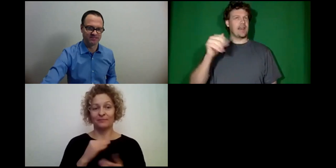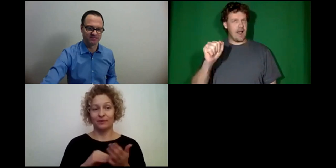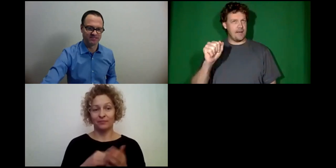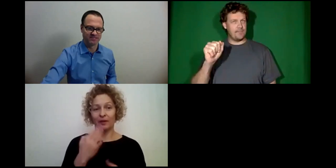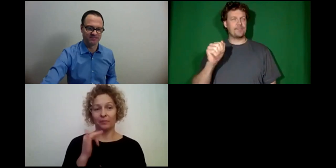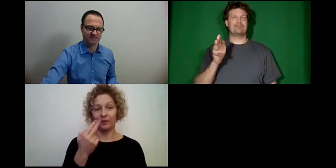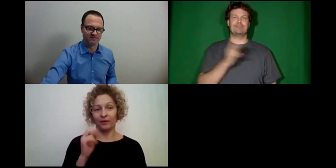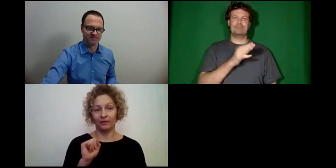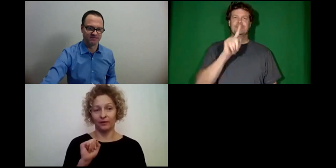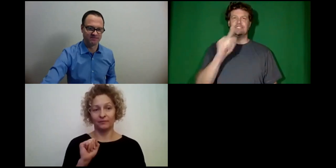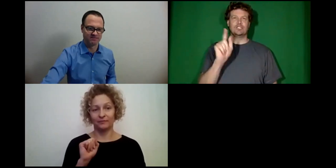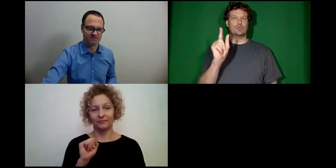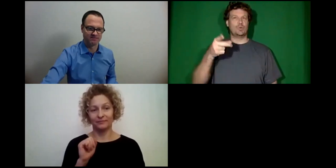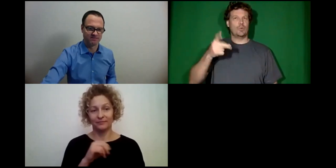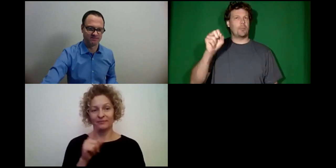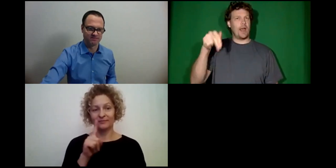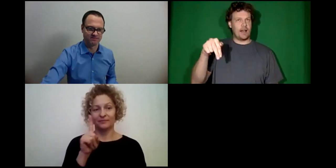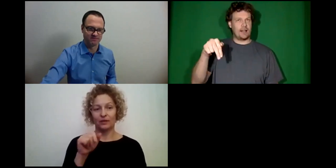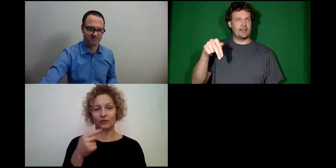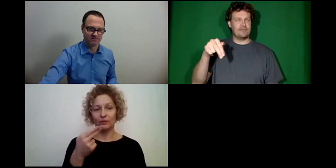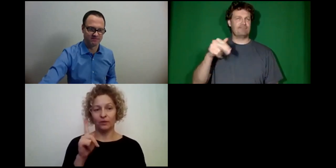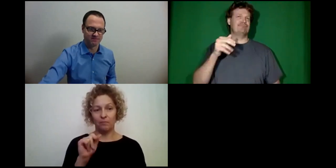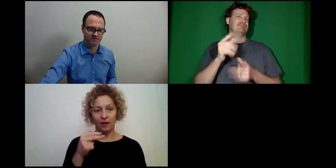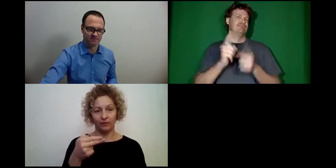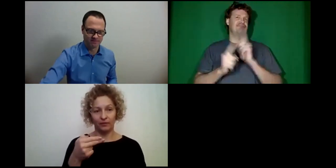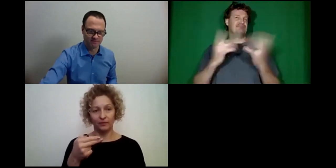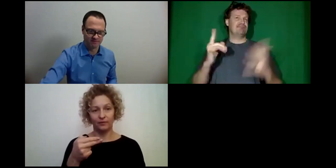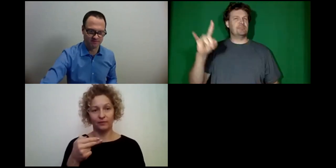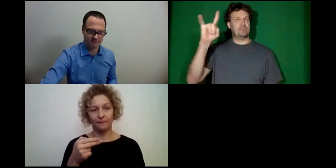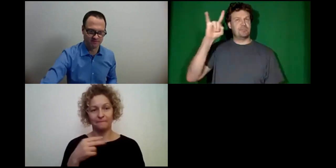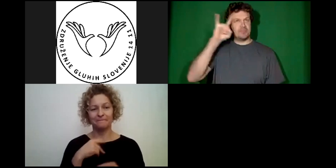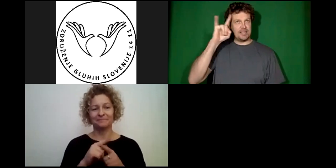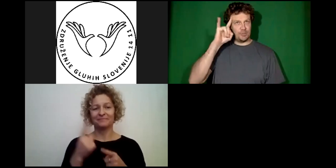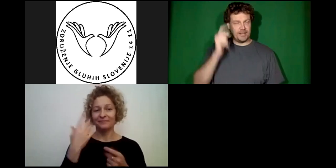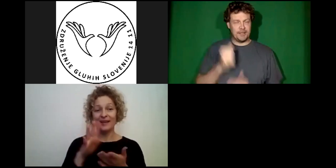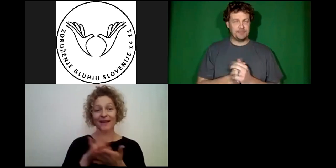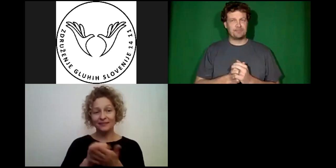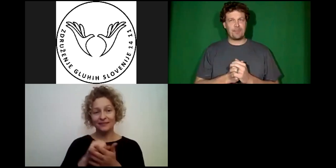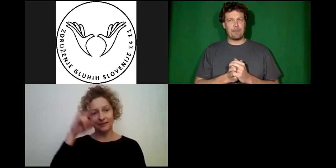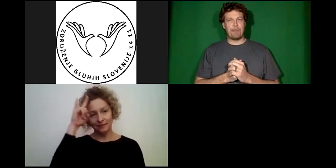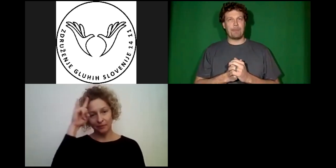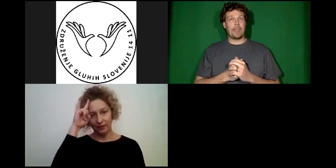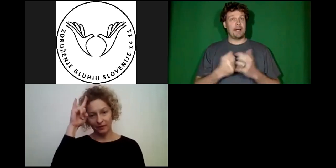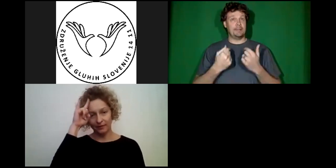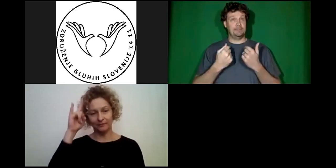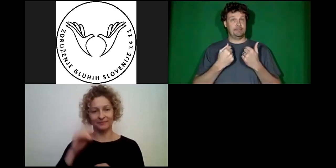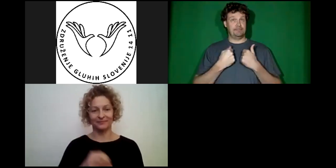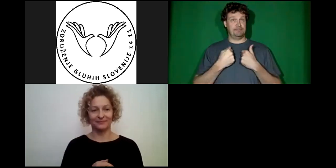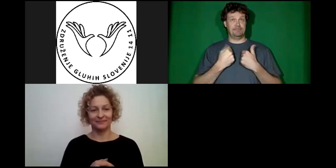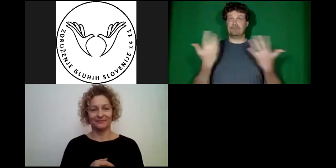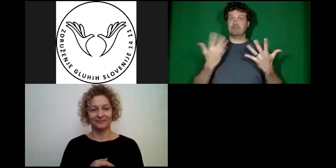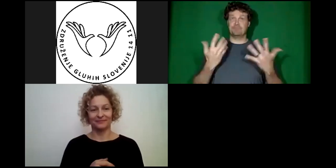My name, again, is Miha. Miha Zupan. This is my sign name.